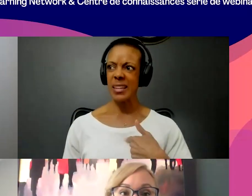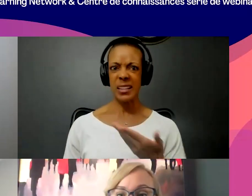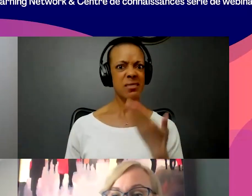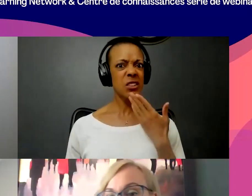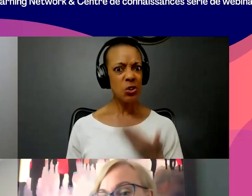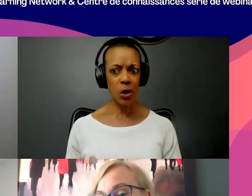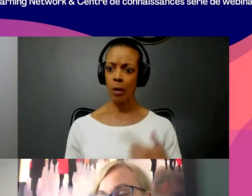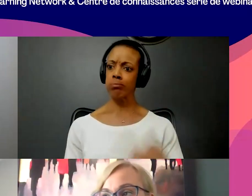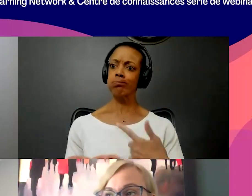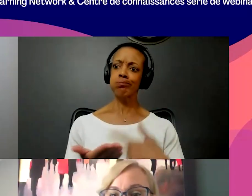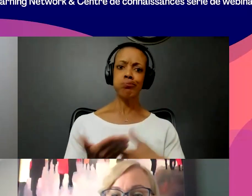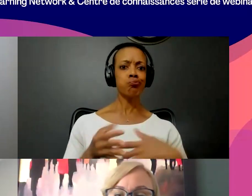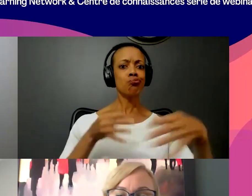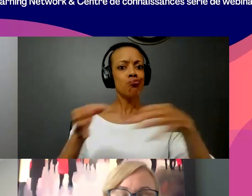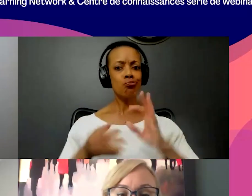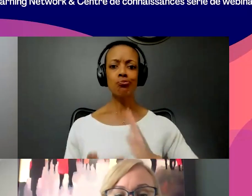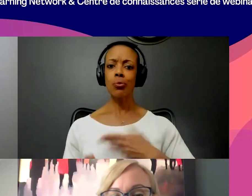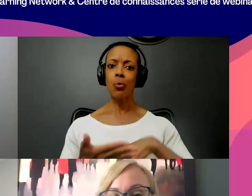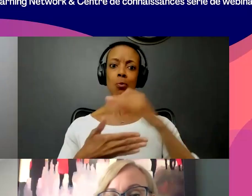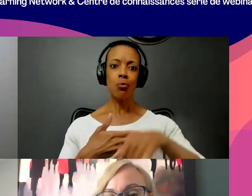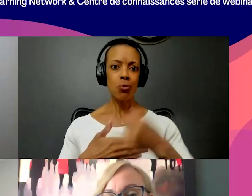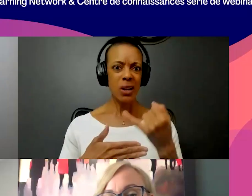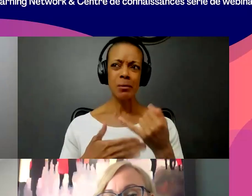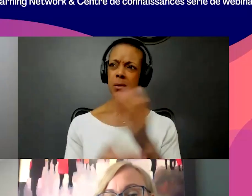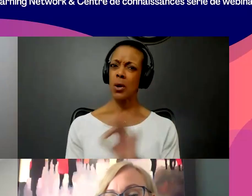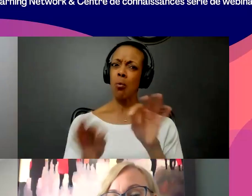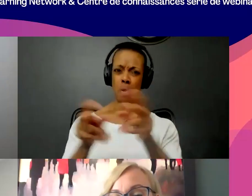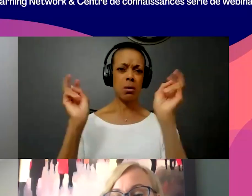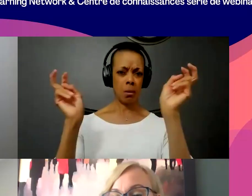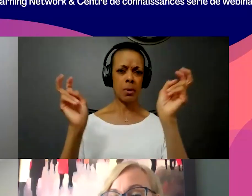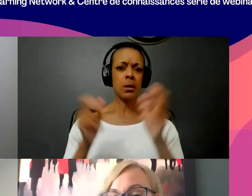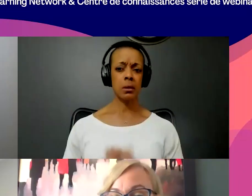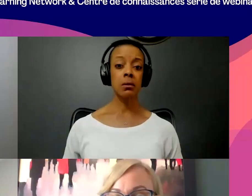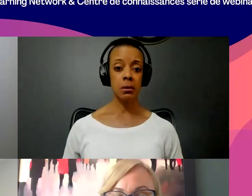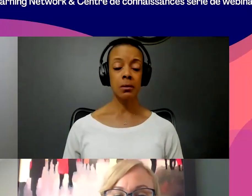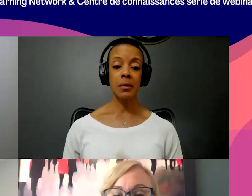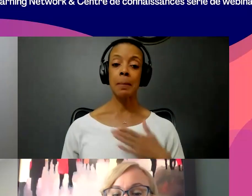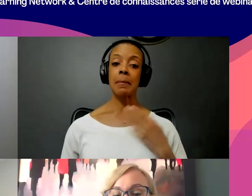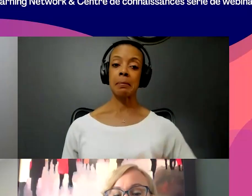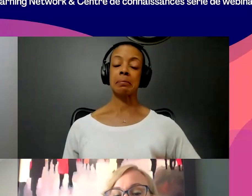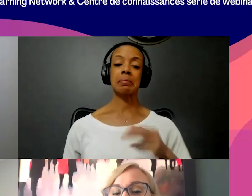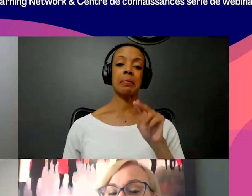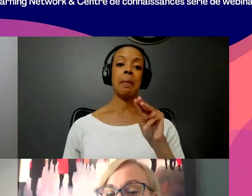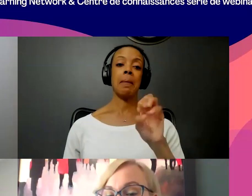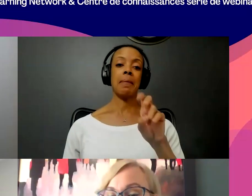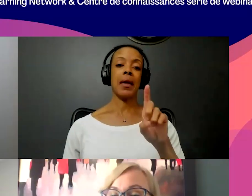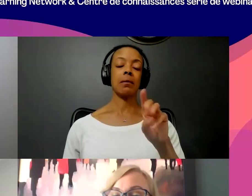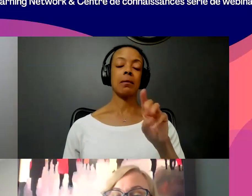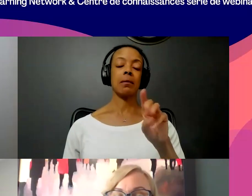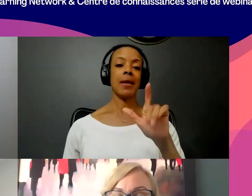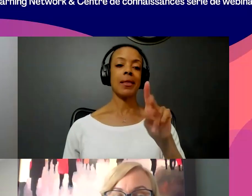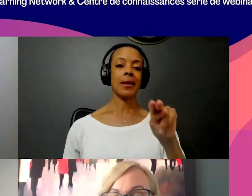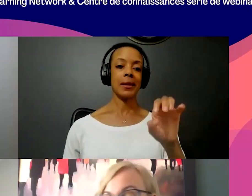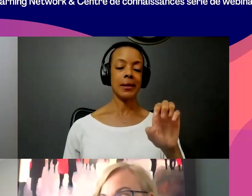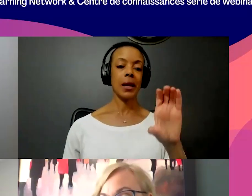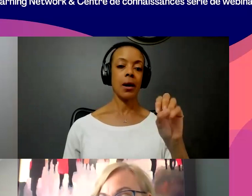our project, but also these really important subjects. So my name is Melanie Couture. I'm the chairholder